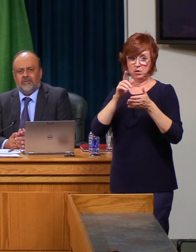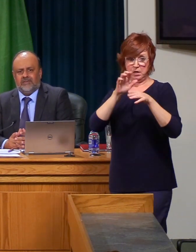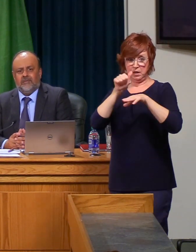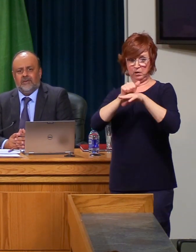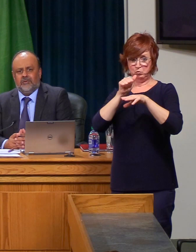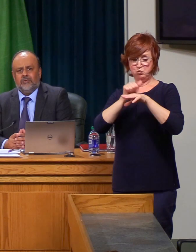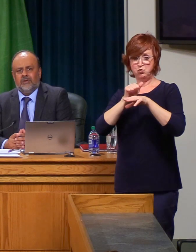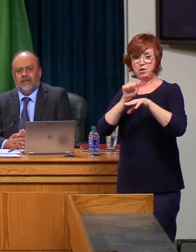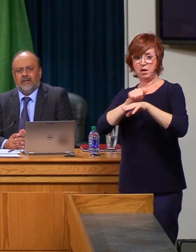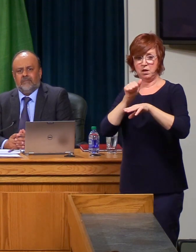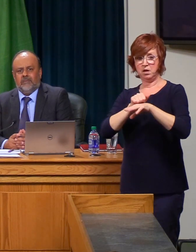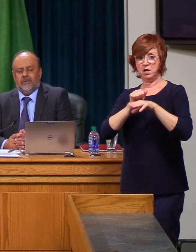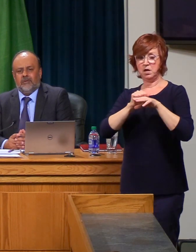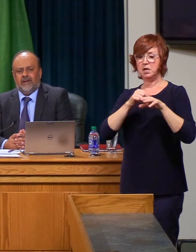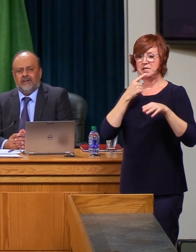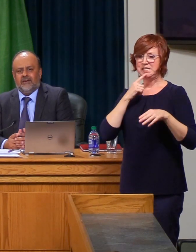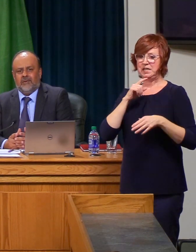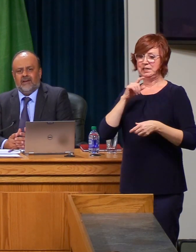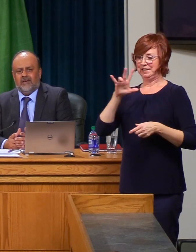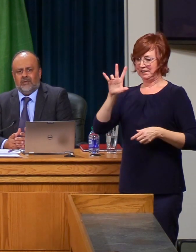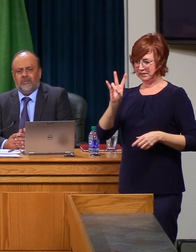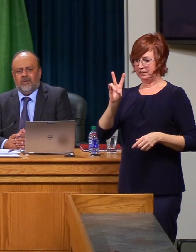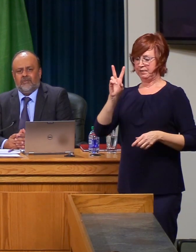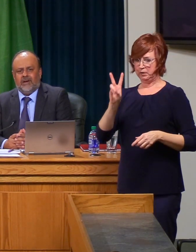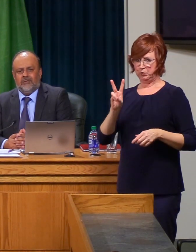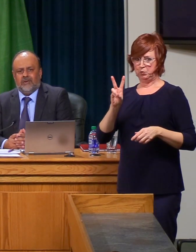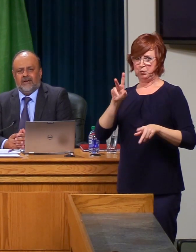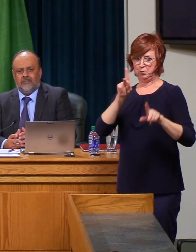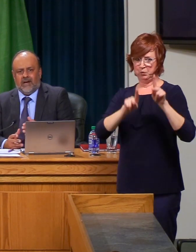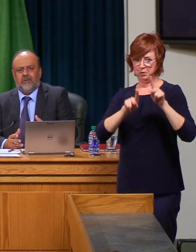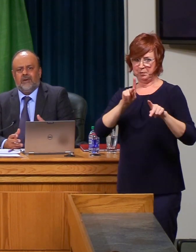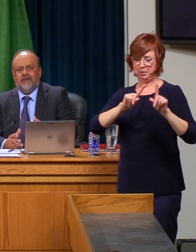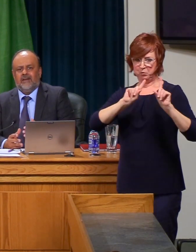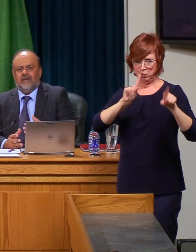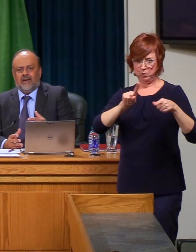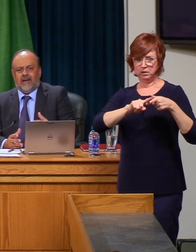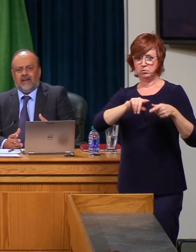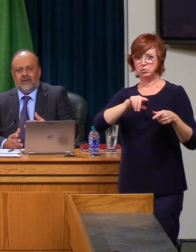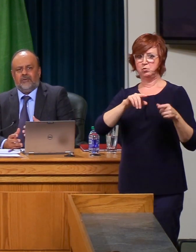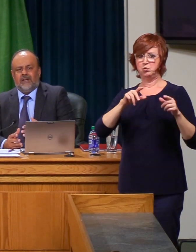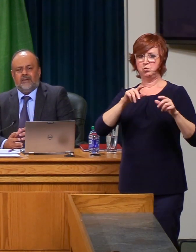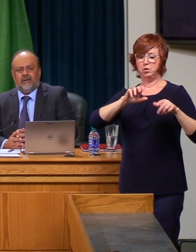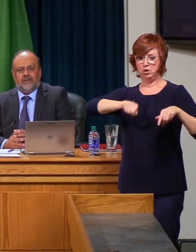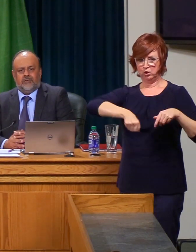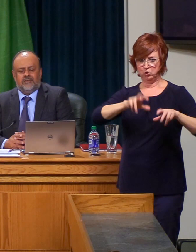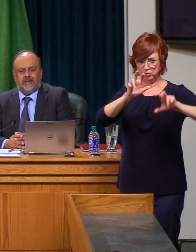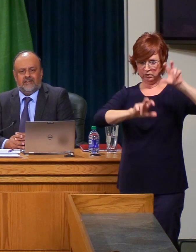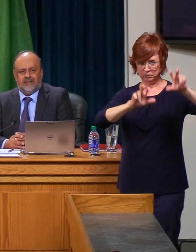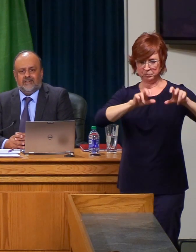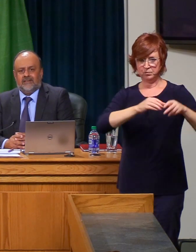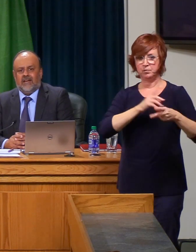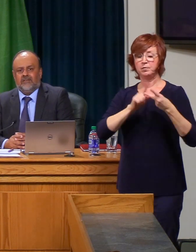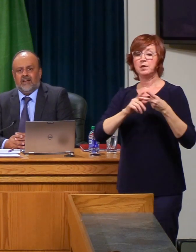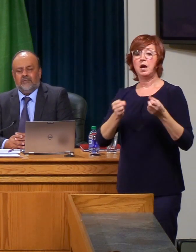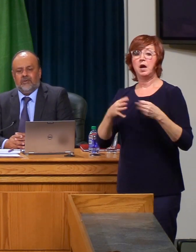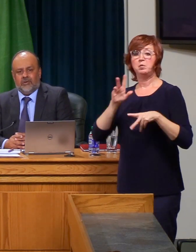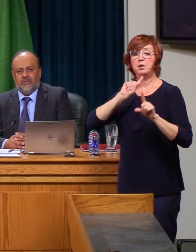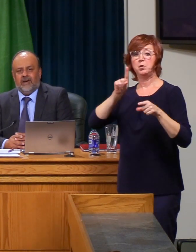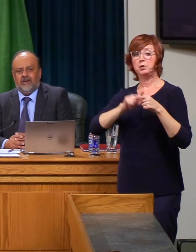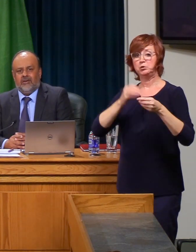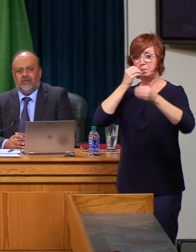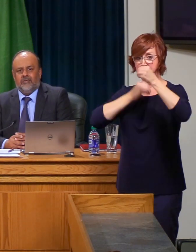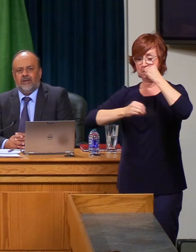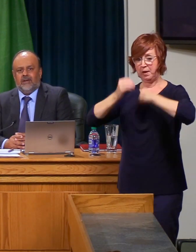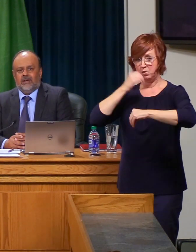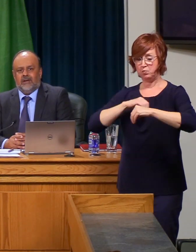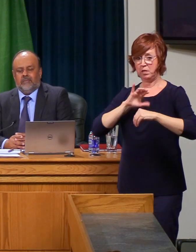mentioned about 72 people who attended the event and about 45 who attended a banquet. And I know that jurisdictions in Saskatchewan have been